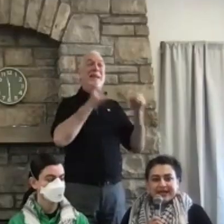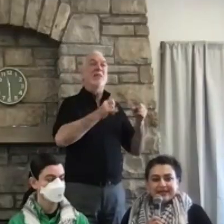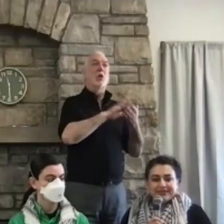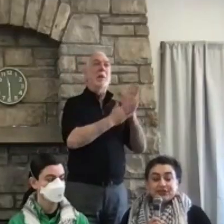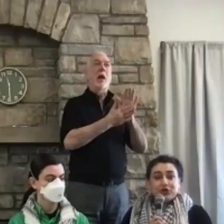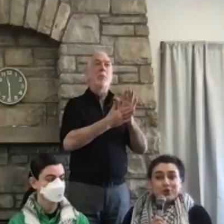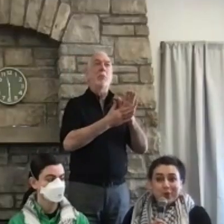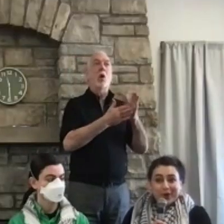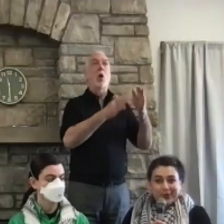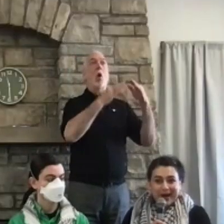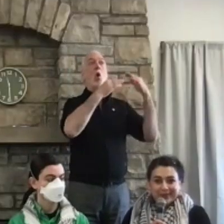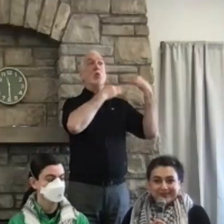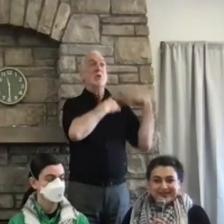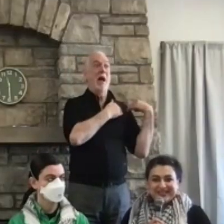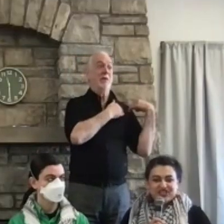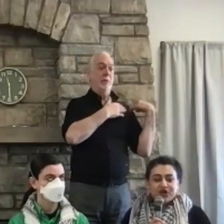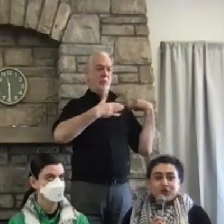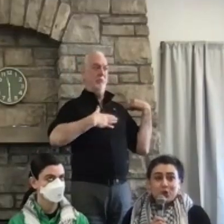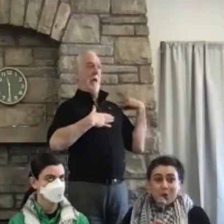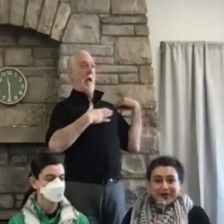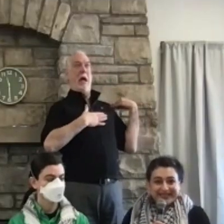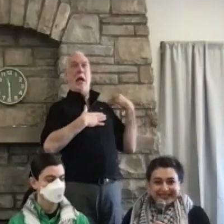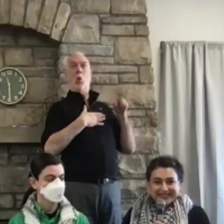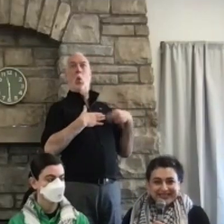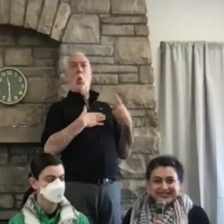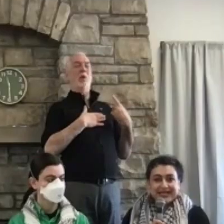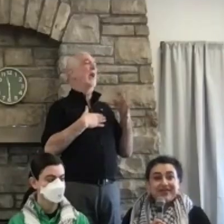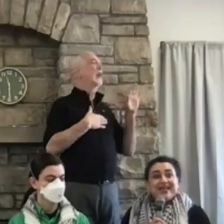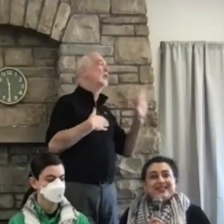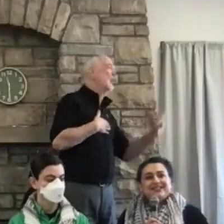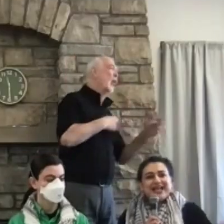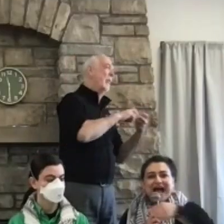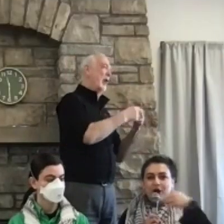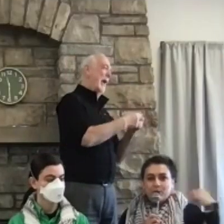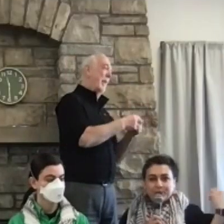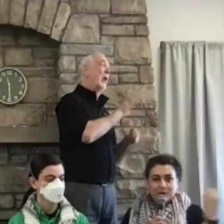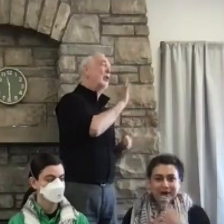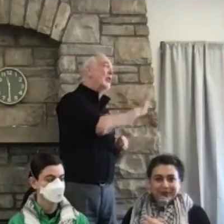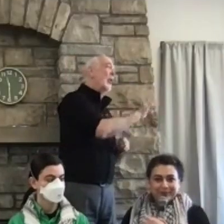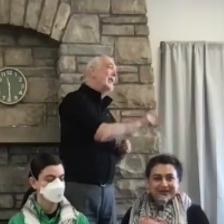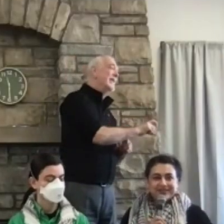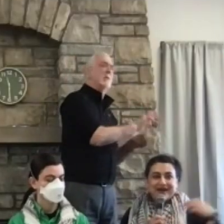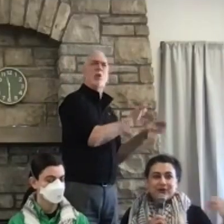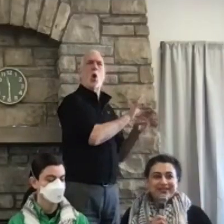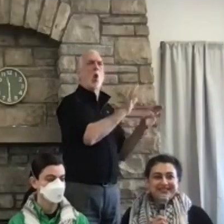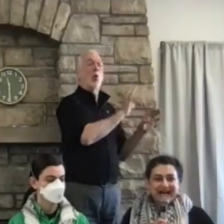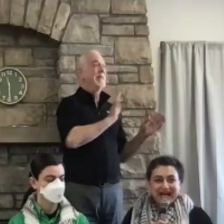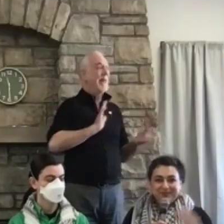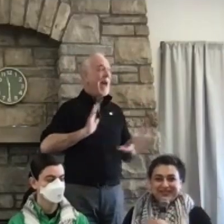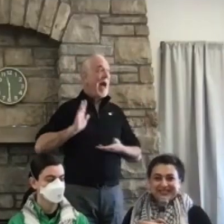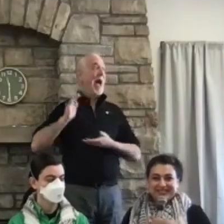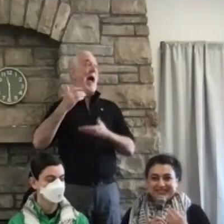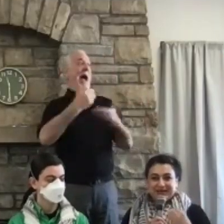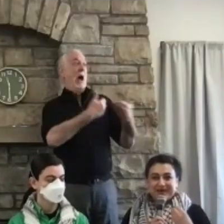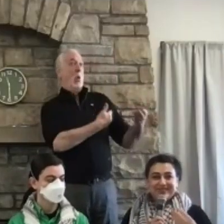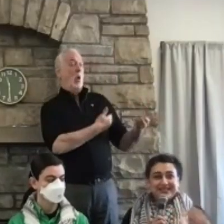almost like this is your problem, these are your needs, instead of this is our problem because of how we set